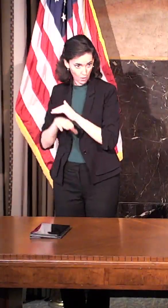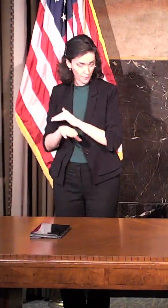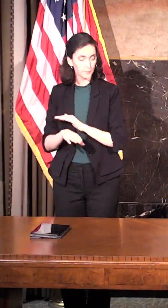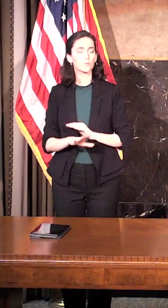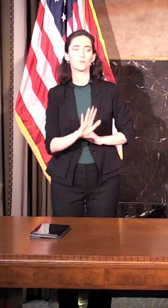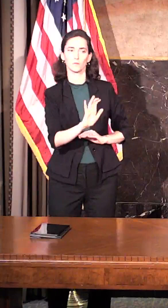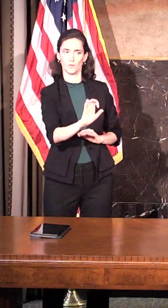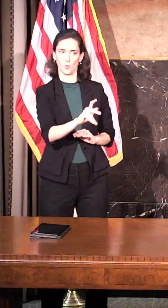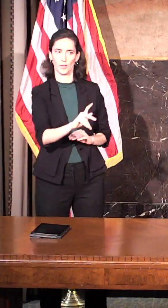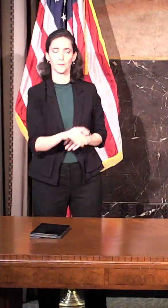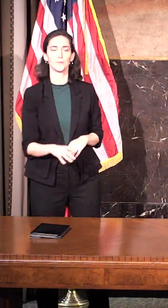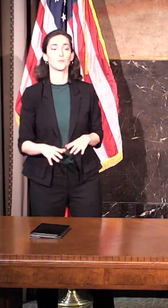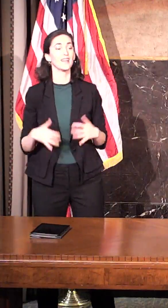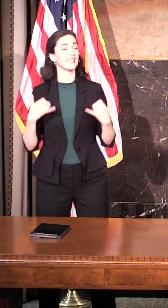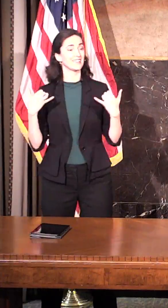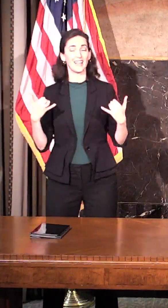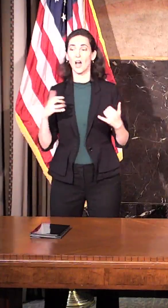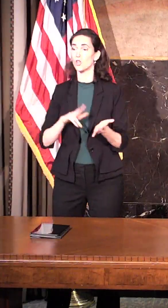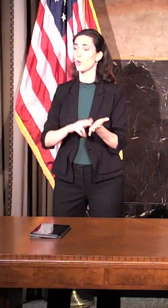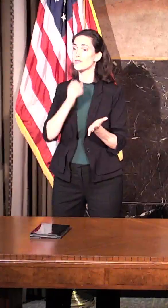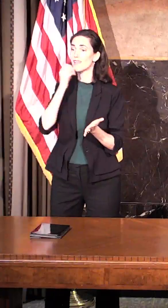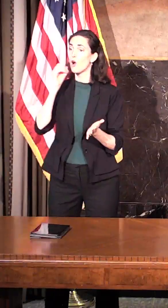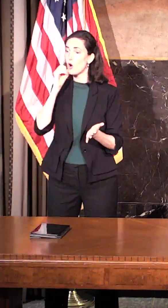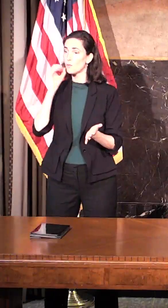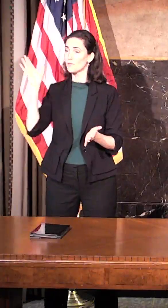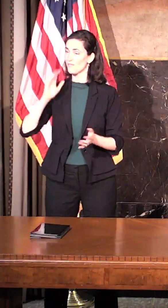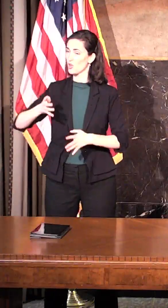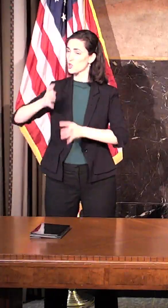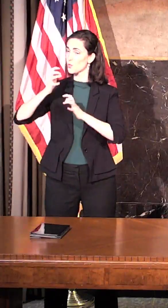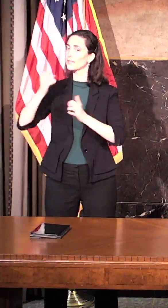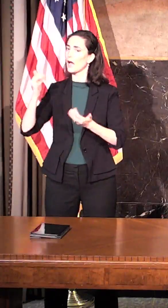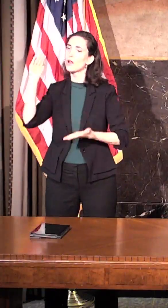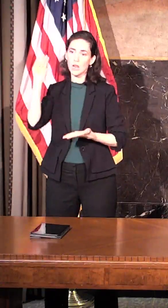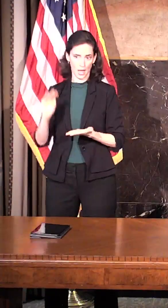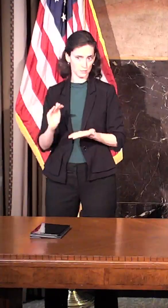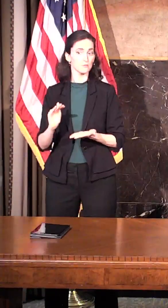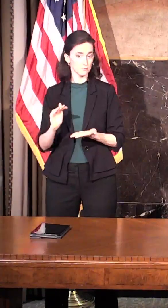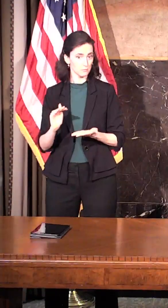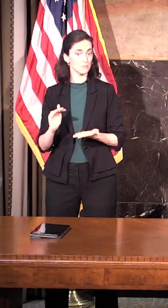actually much more relaxed now than people might realize. And